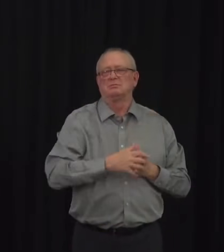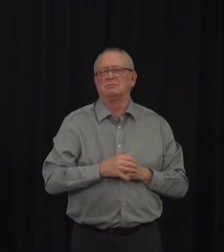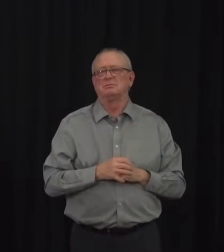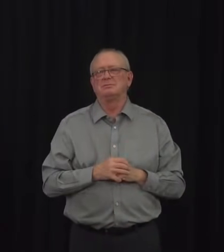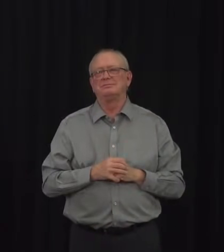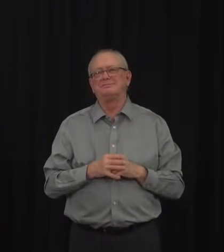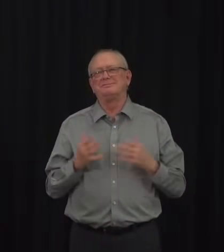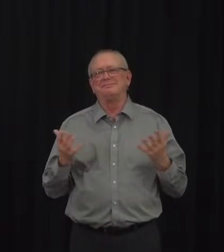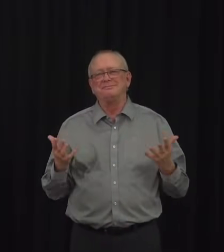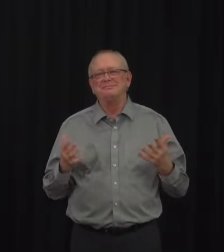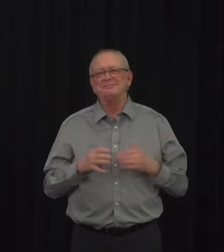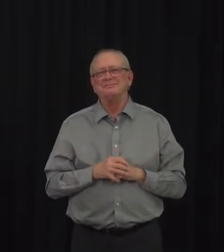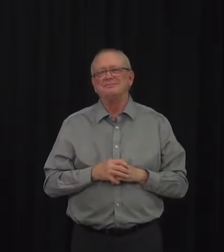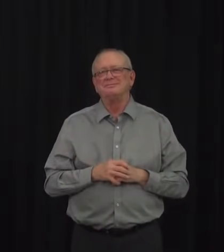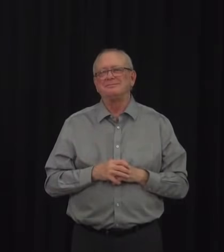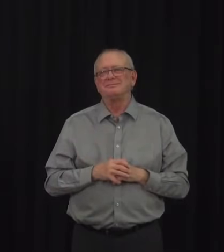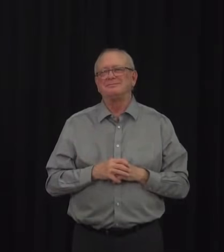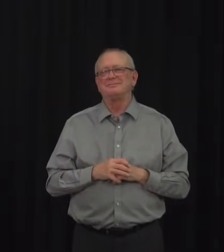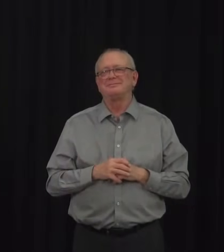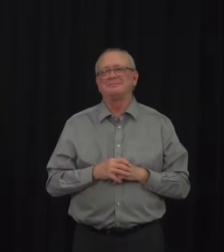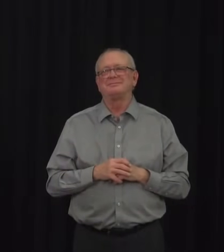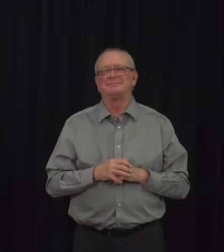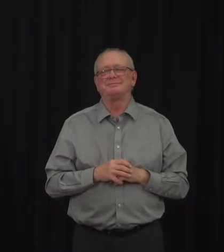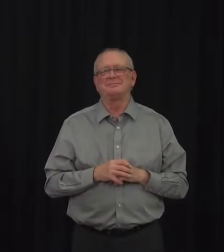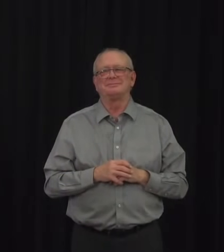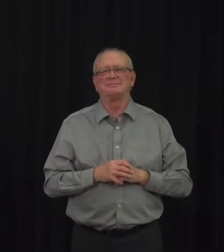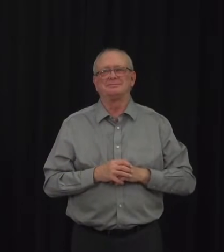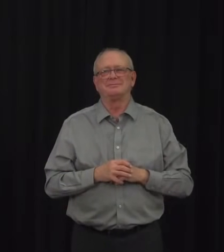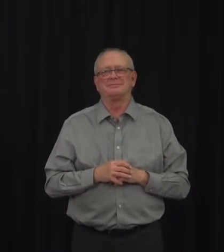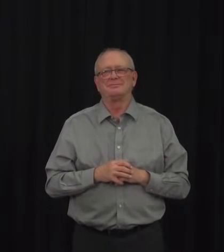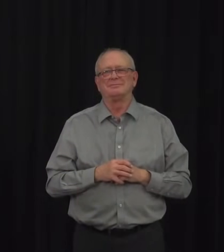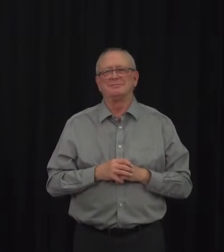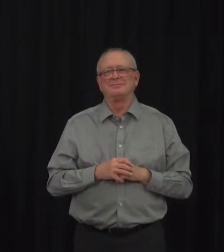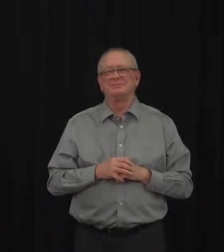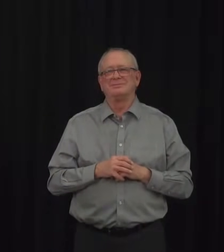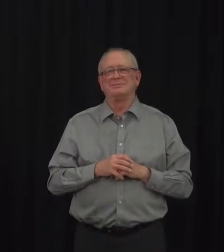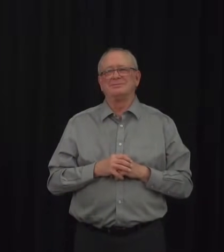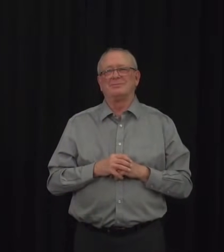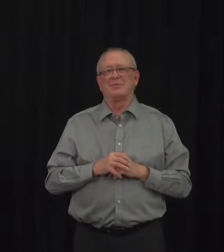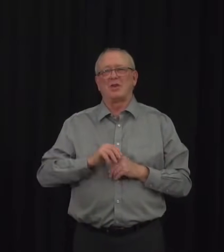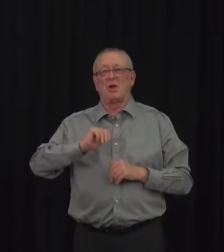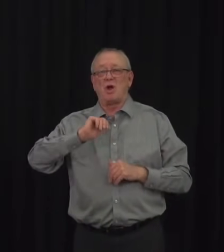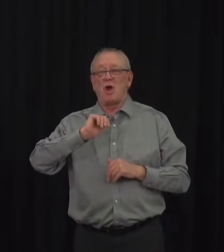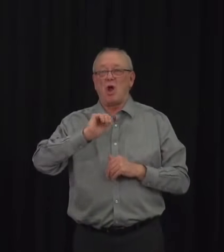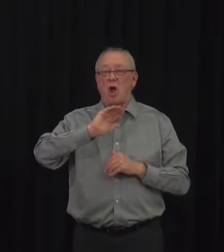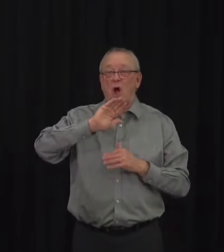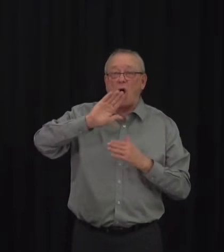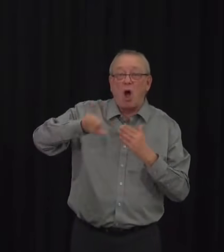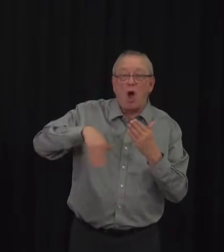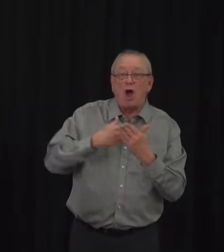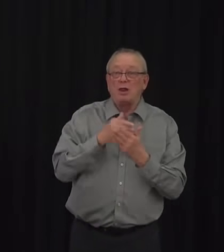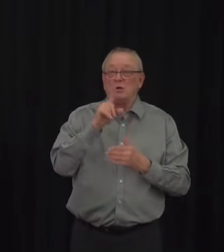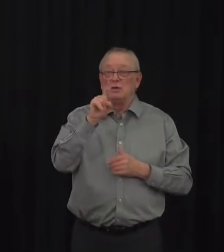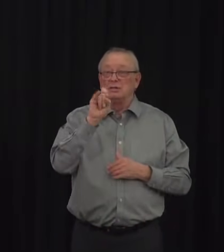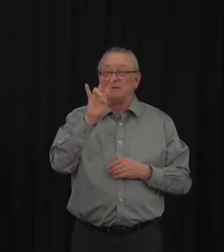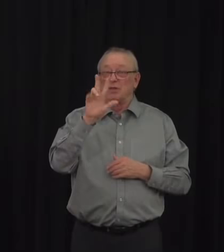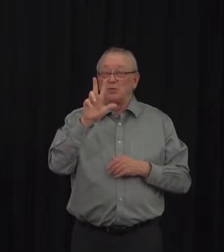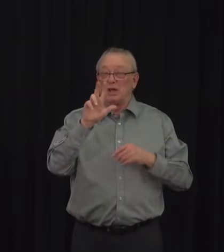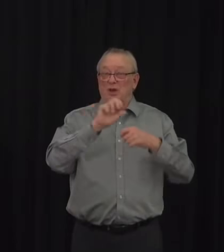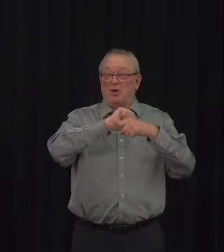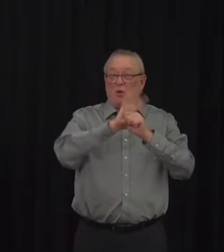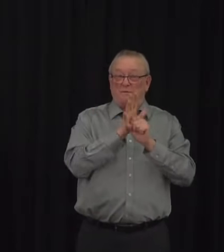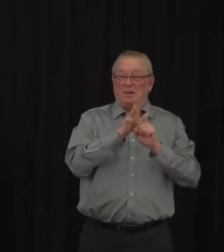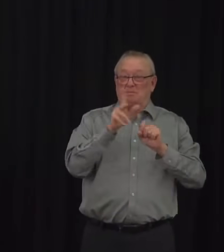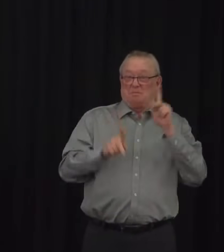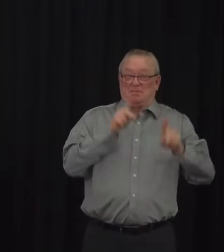reason that we are not wanting to have all of those beds to be filled with COVID patients, of course, they could be made available,